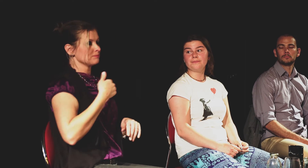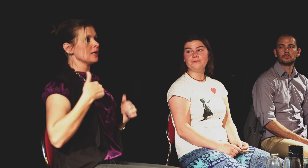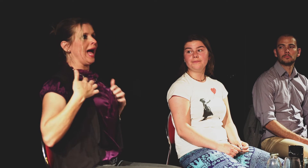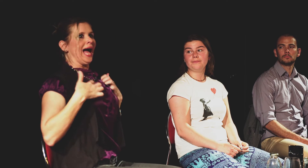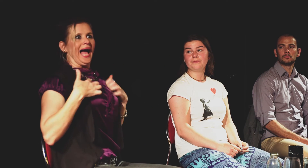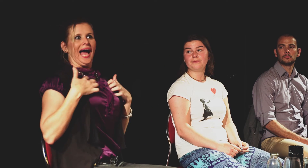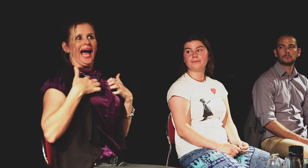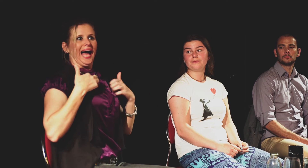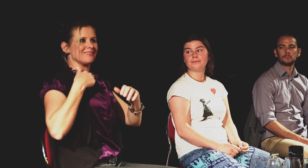overseas